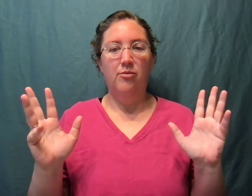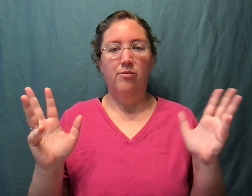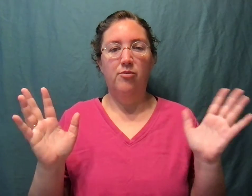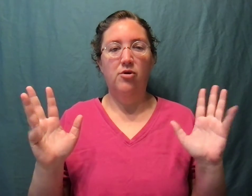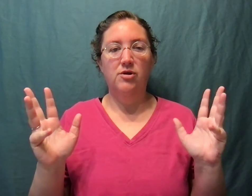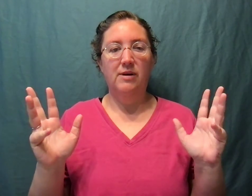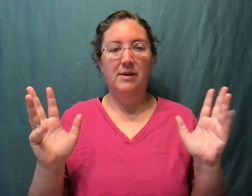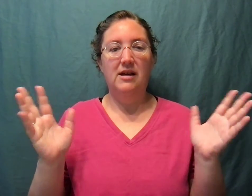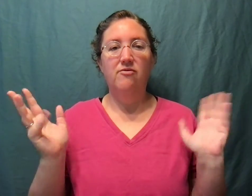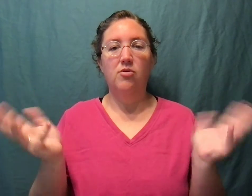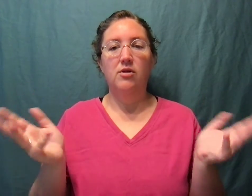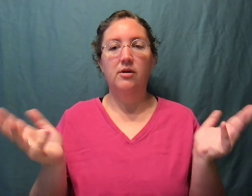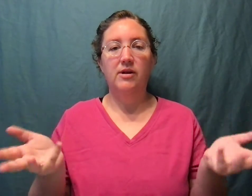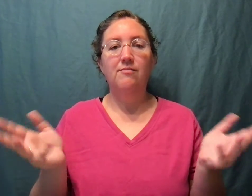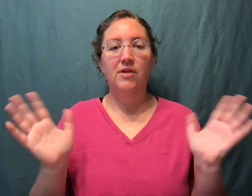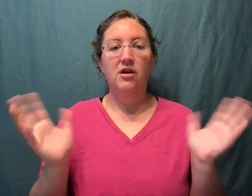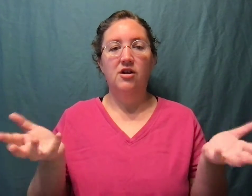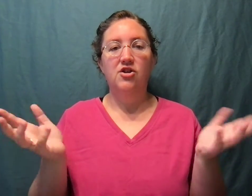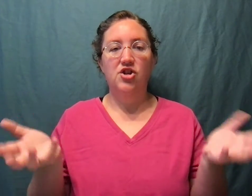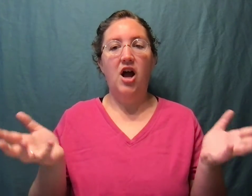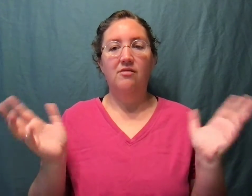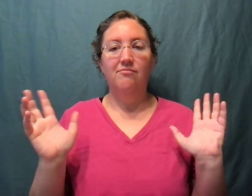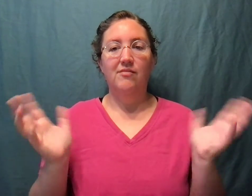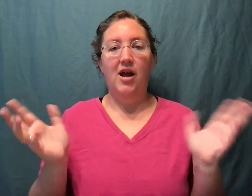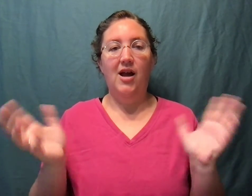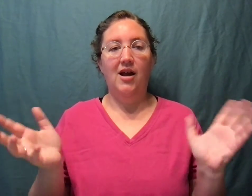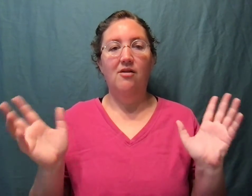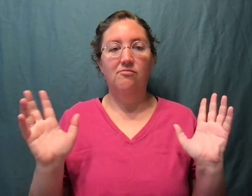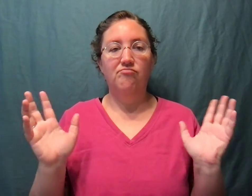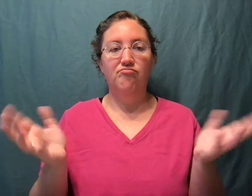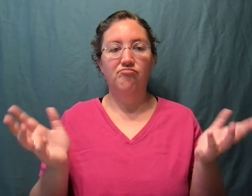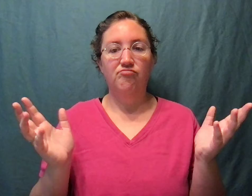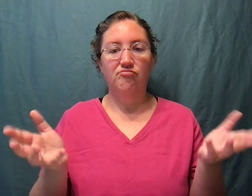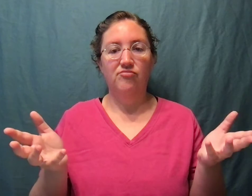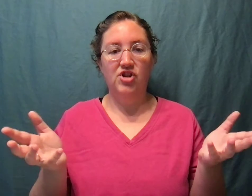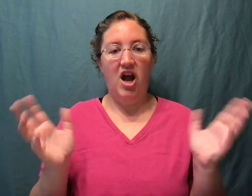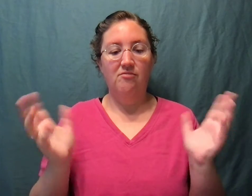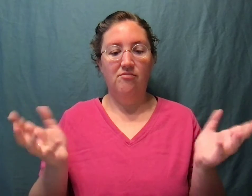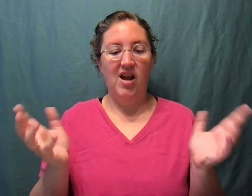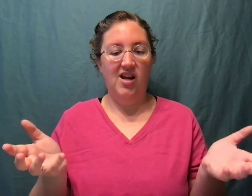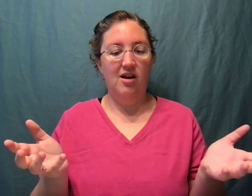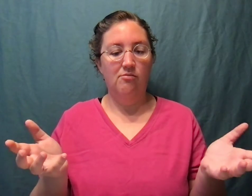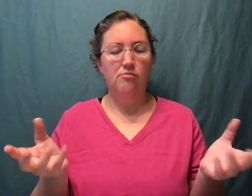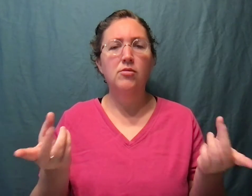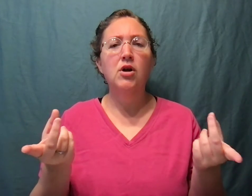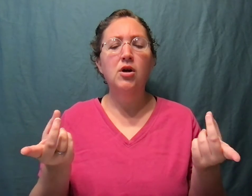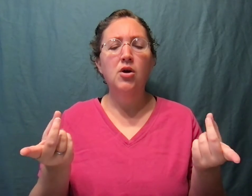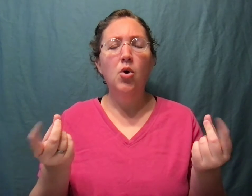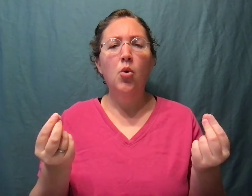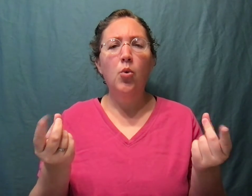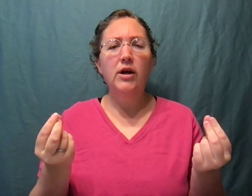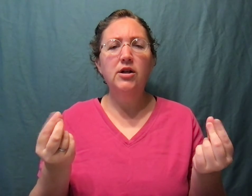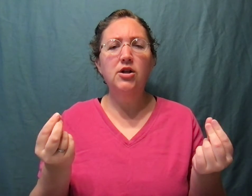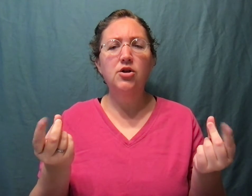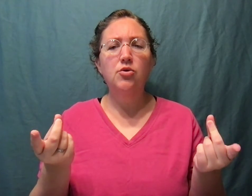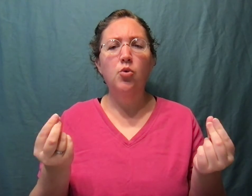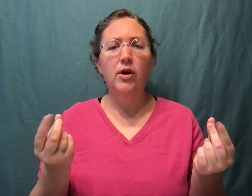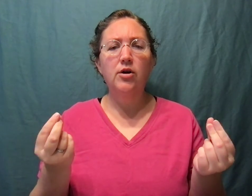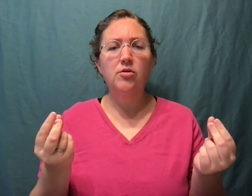to push my pinky forward a little bit. Chat, hang out, chat, hang out. What to do, what are you